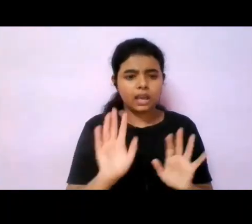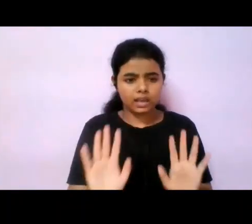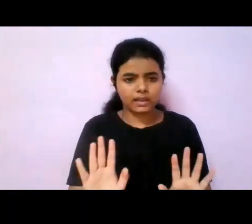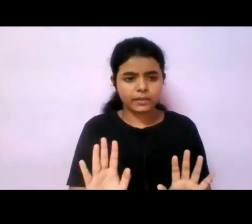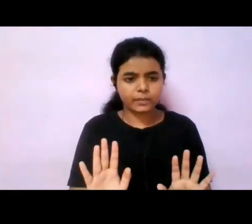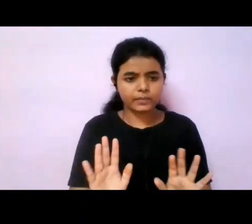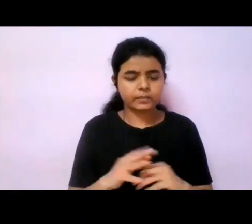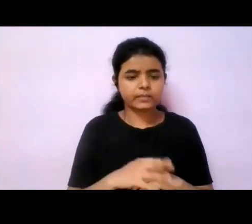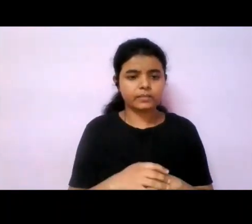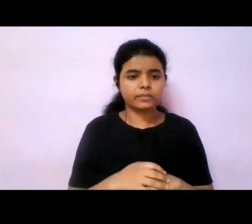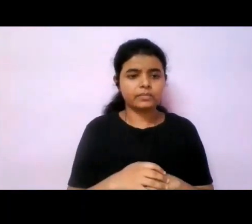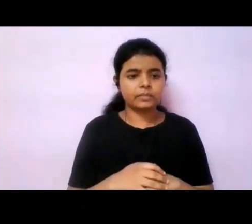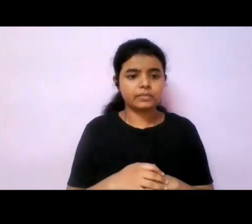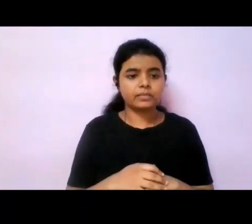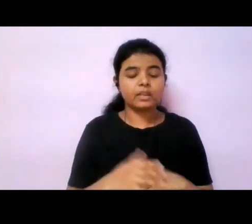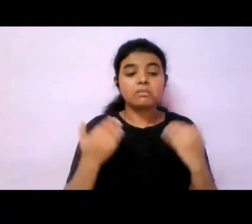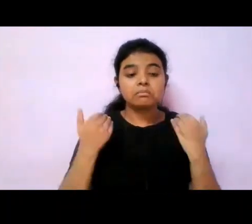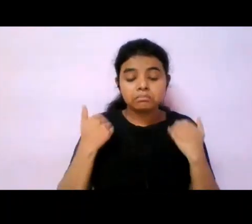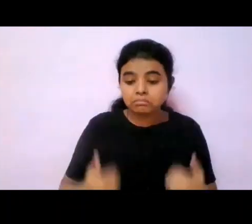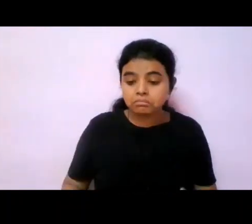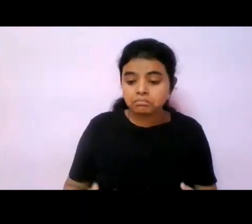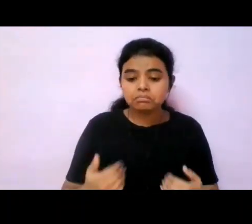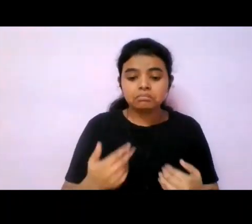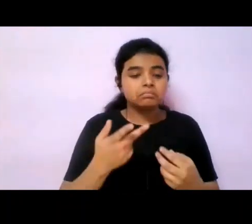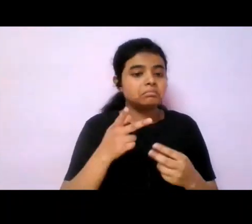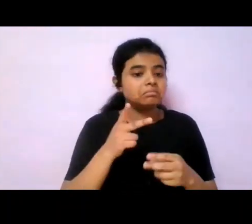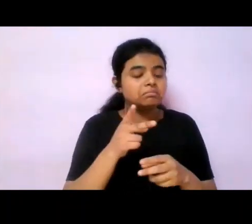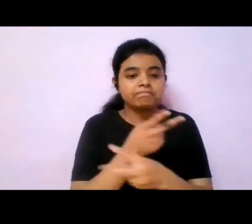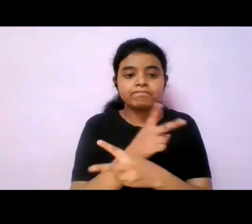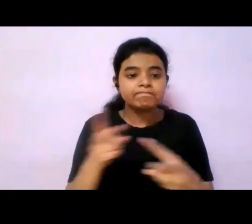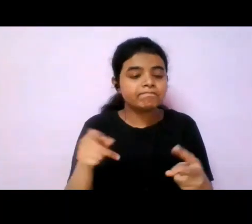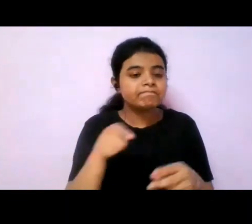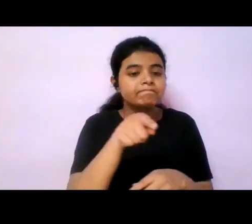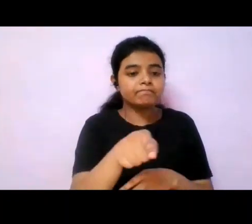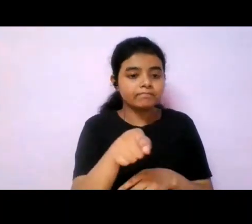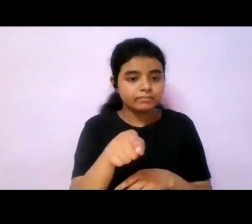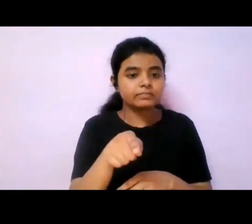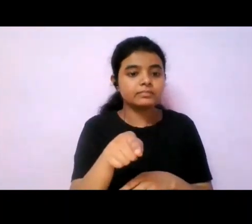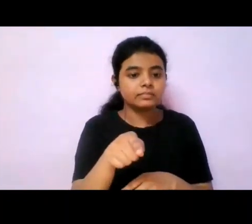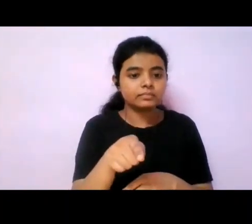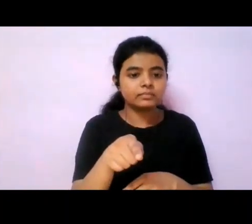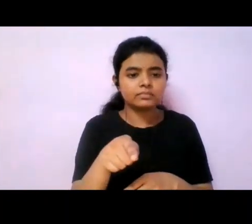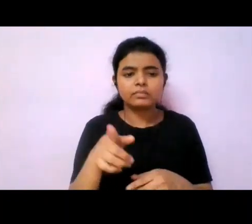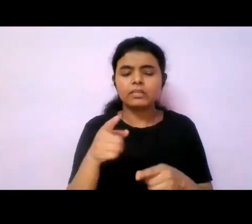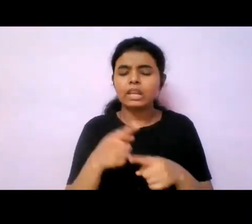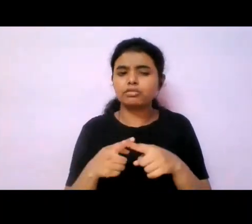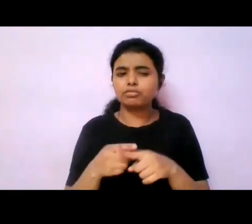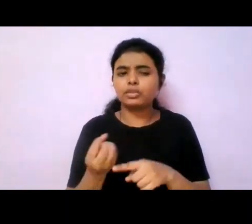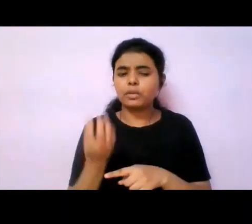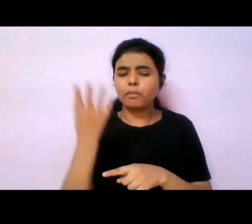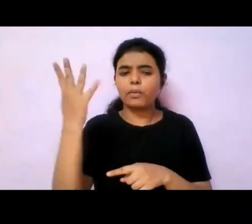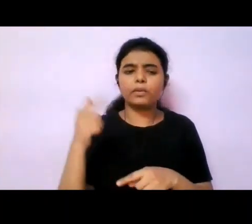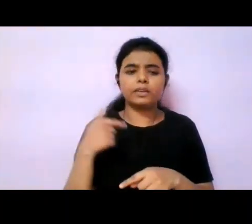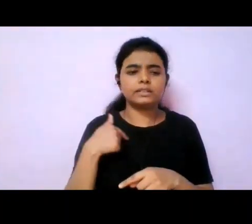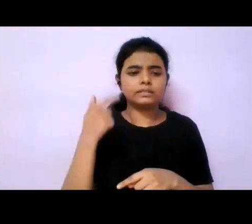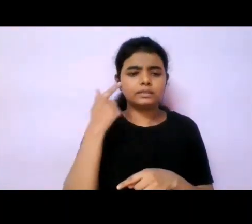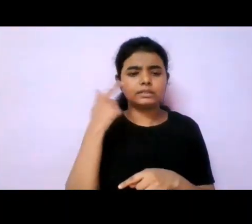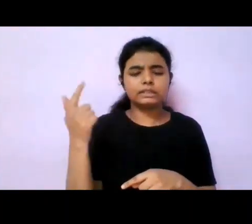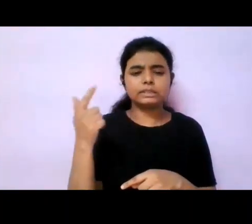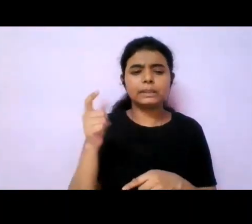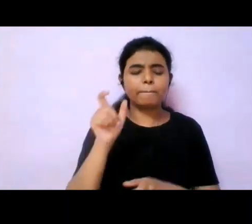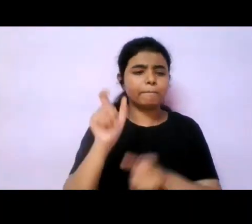or units, Rose was incarcerated in hers on this sunny Saturday morning rather than being here at Huddersfield People